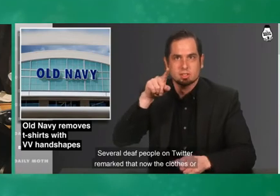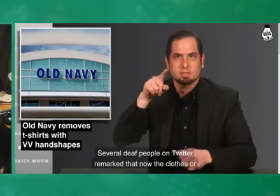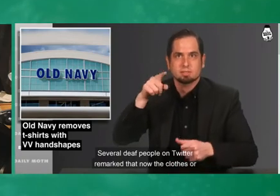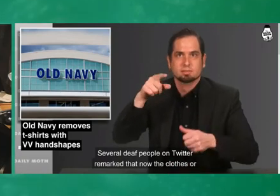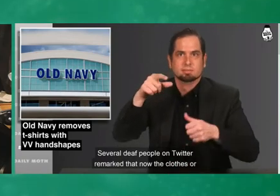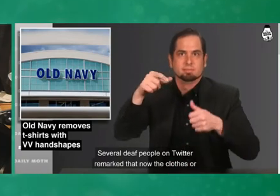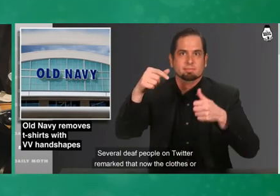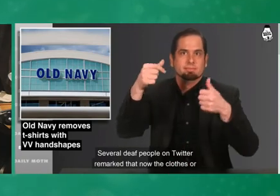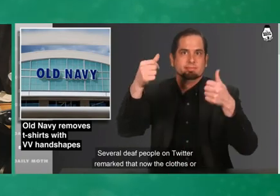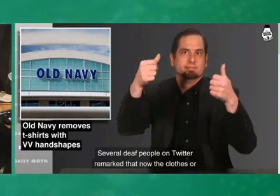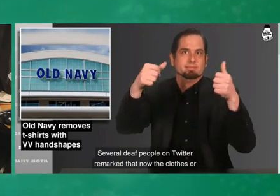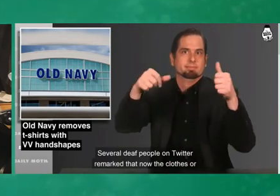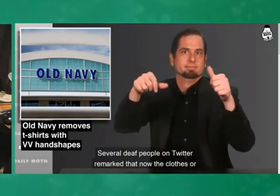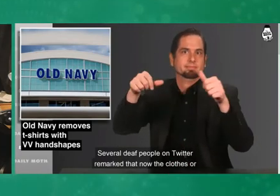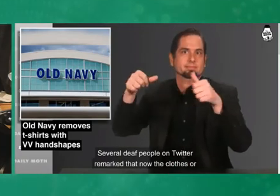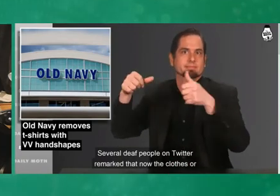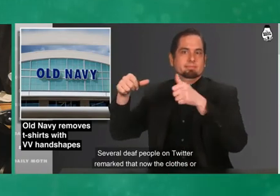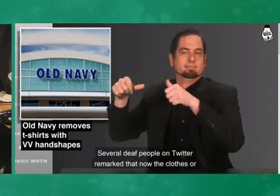them,